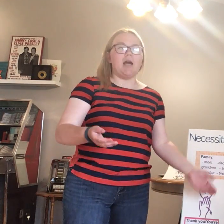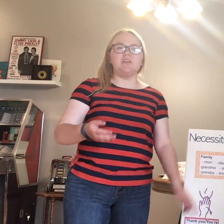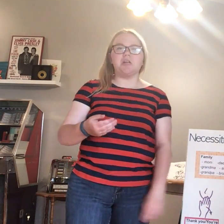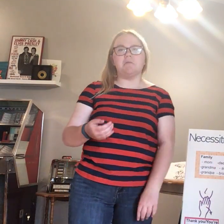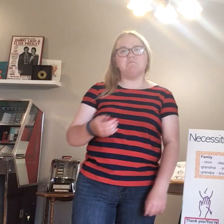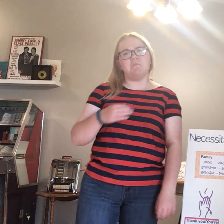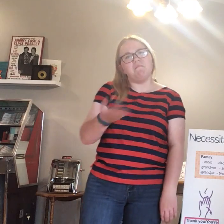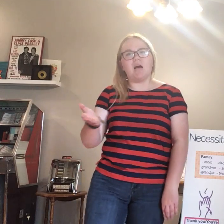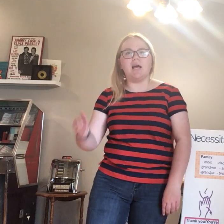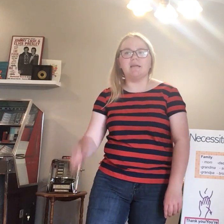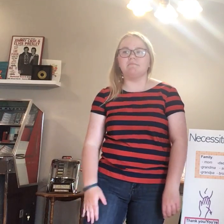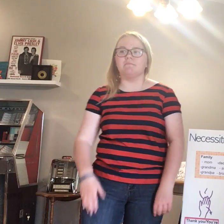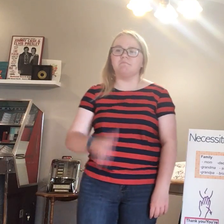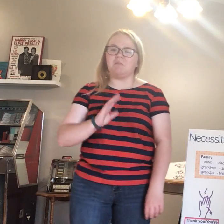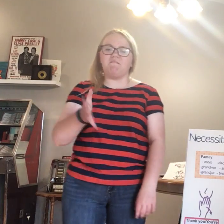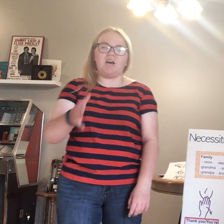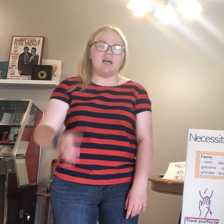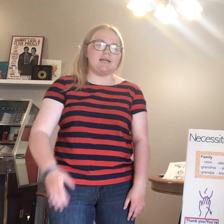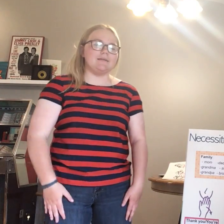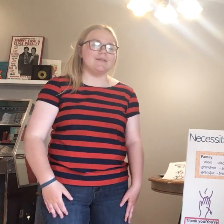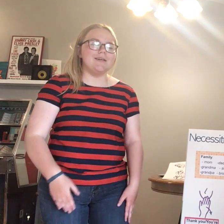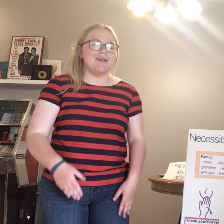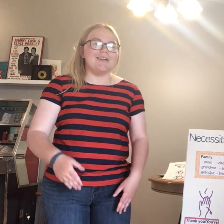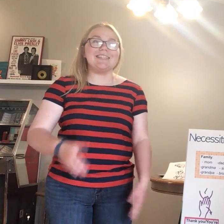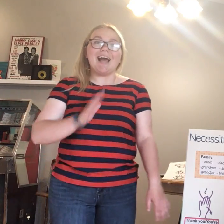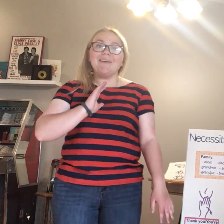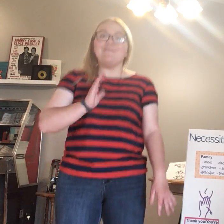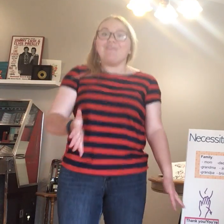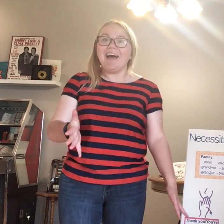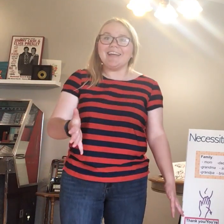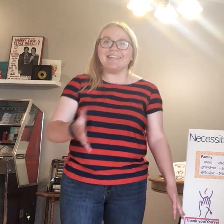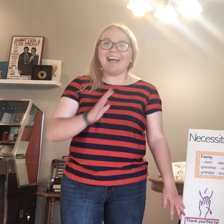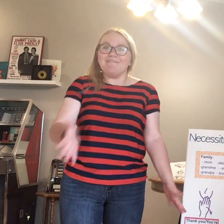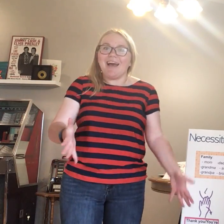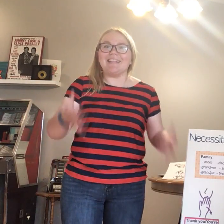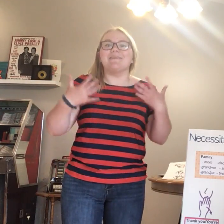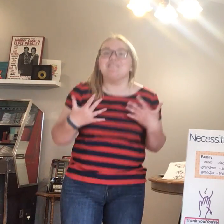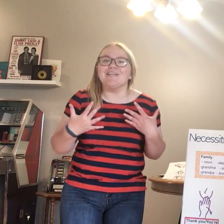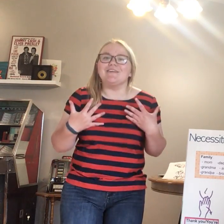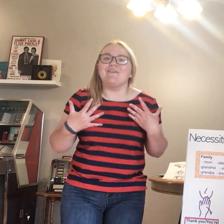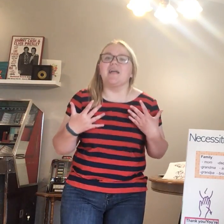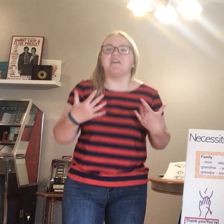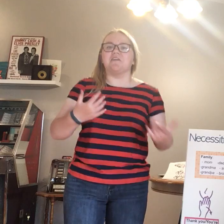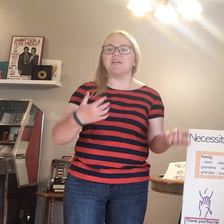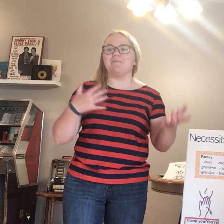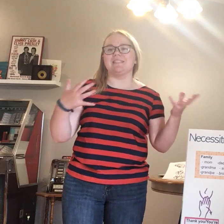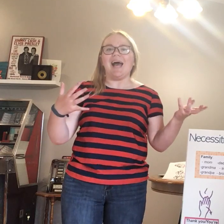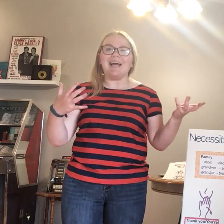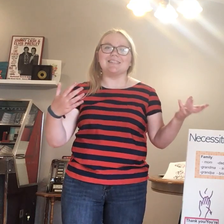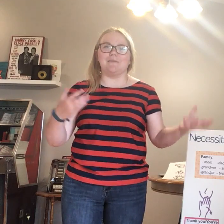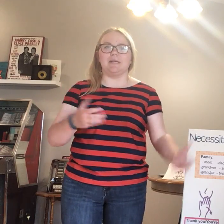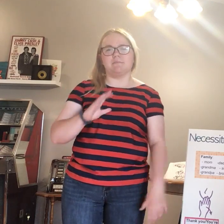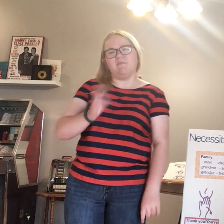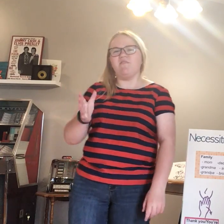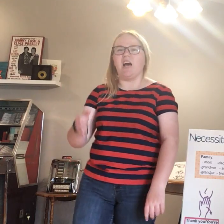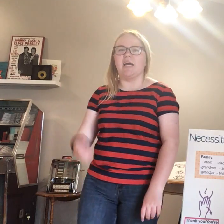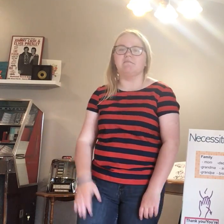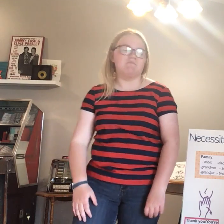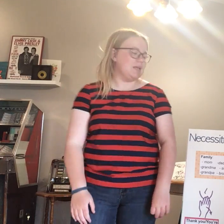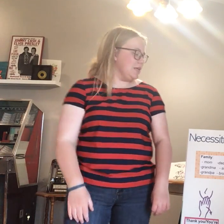You go, I'm fine. I'm fine. You say, I'm fine. I'm fine. Like I'm genuinely fine. Or you can be sassy and be like, I'm fine.